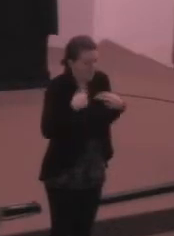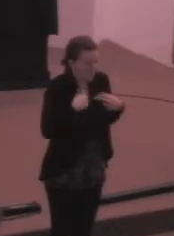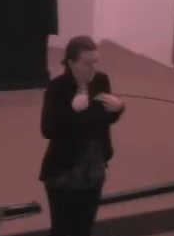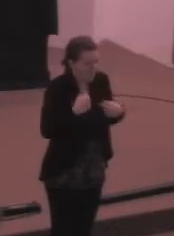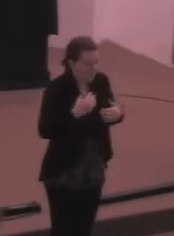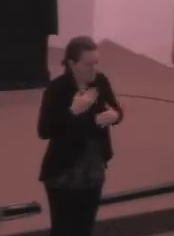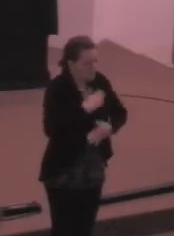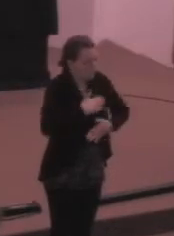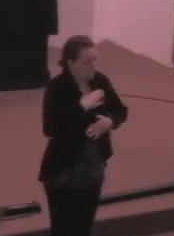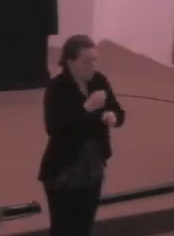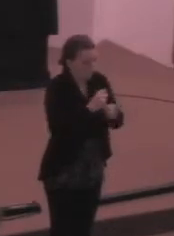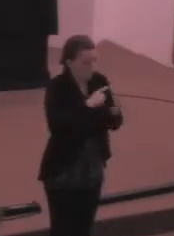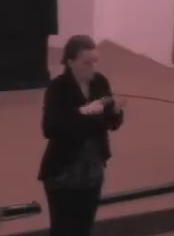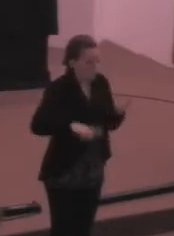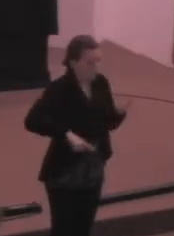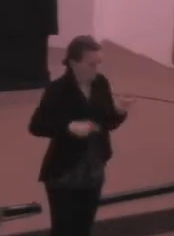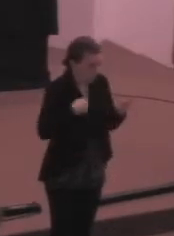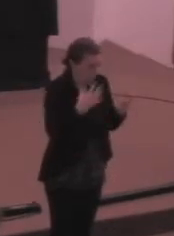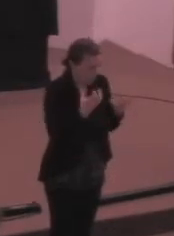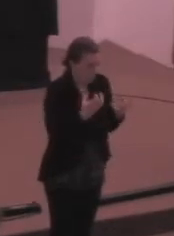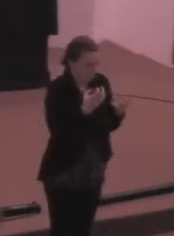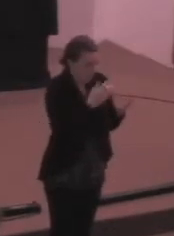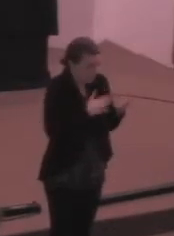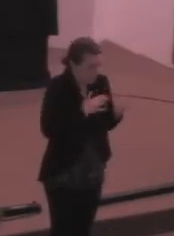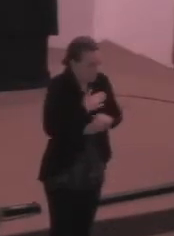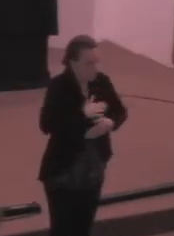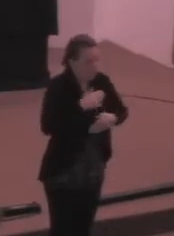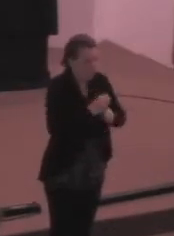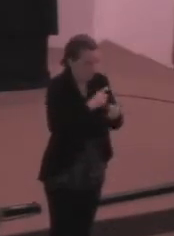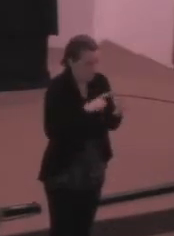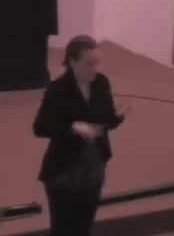enjoying His presence all the time and all we do.